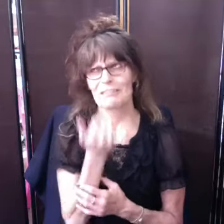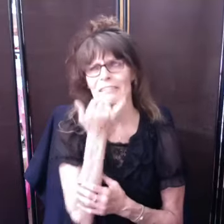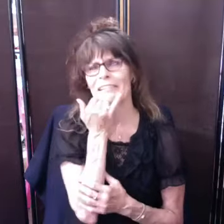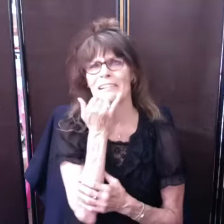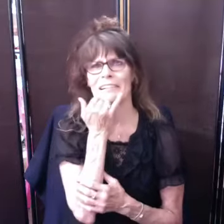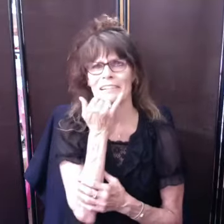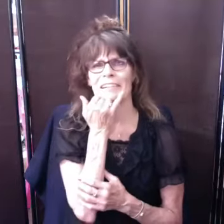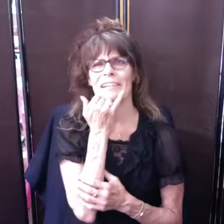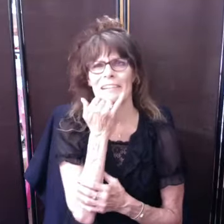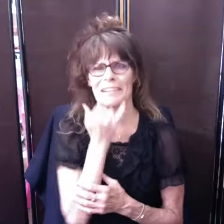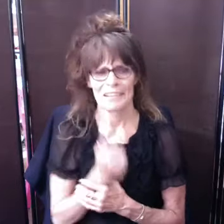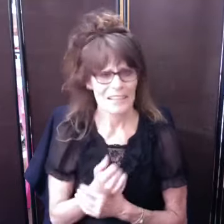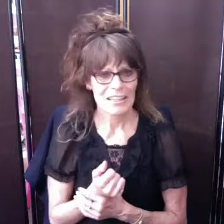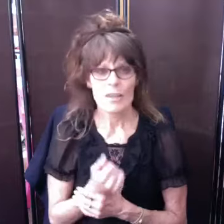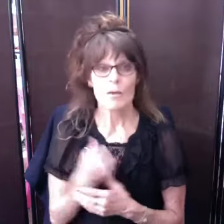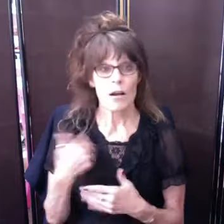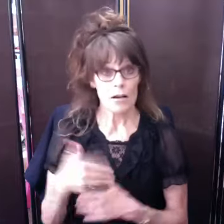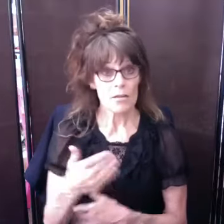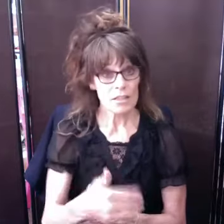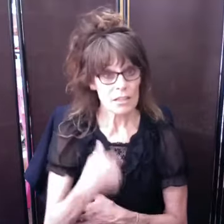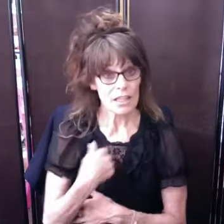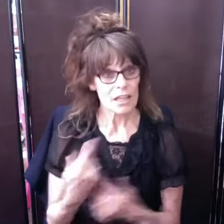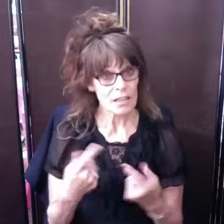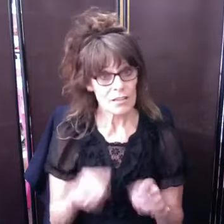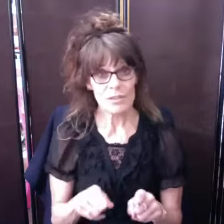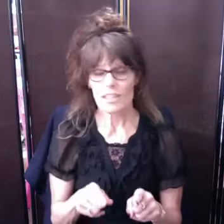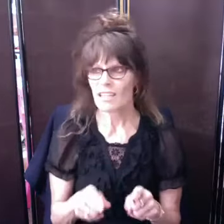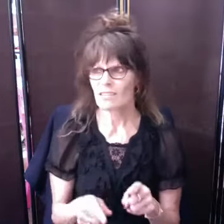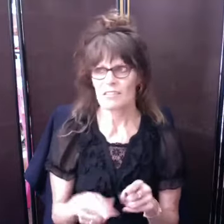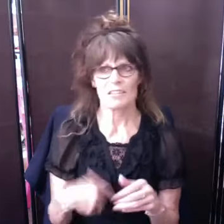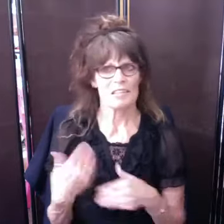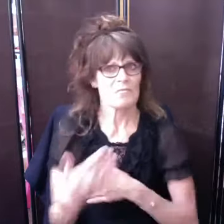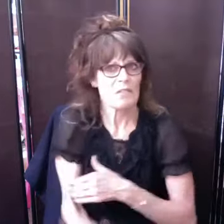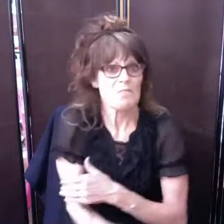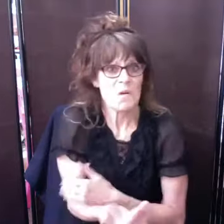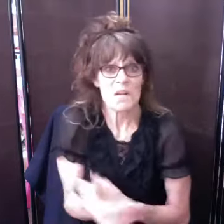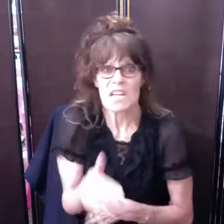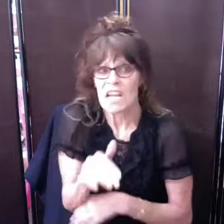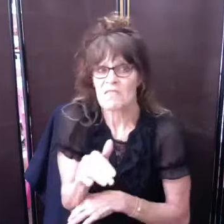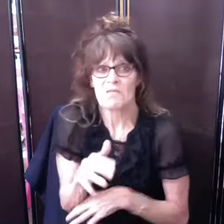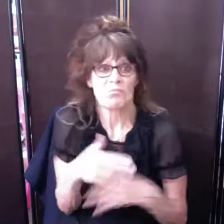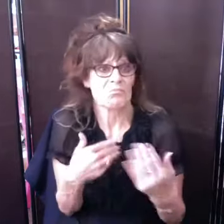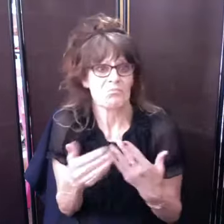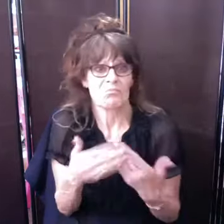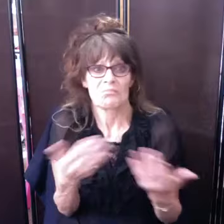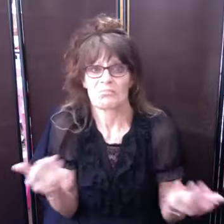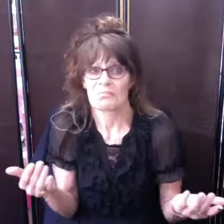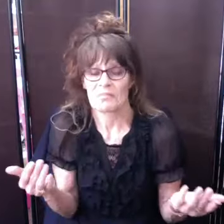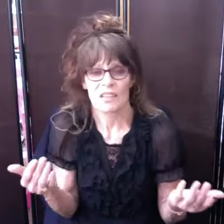long-standing friendship, but oftentimes I did. And sometimes it's in the morning, sometimes it's the middle of the afternoon. Because you see, I have to have half a